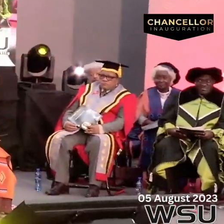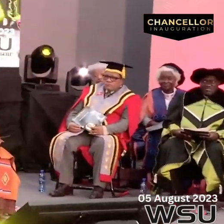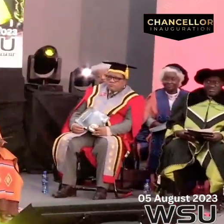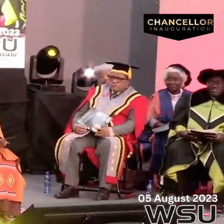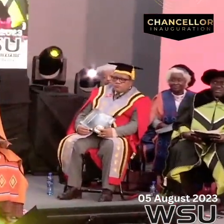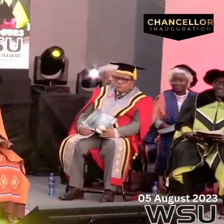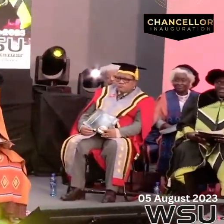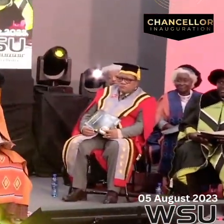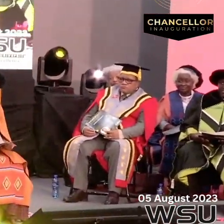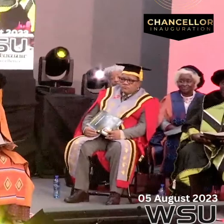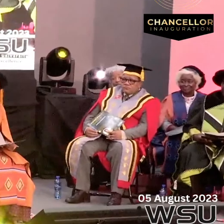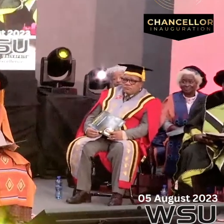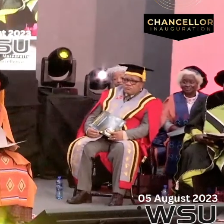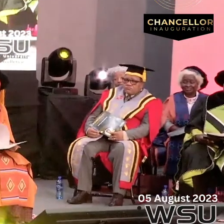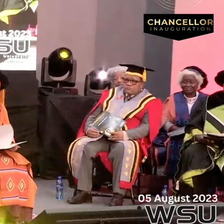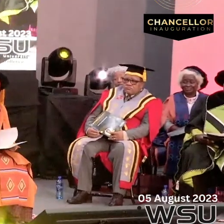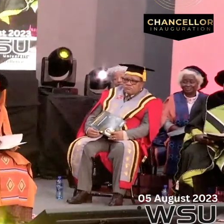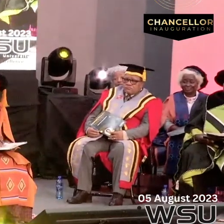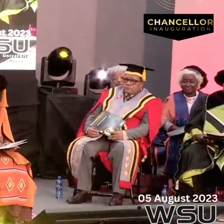Yafunga le ntombi.